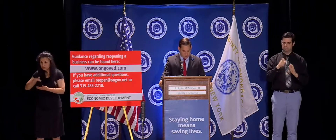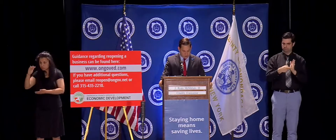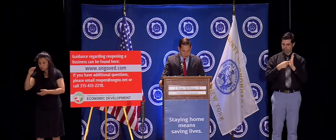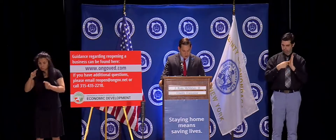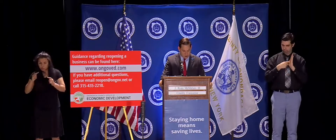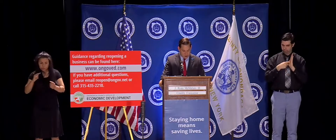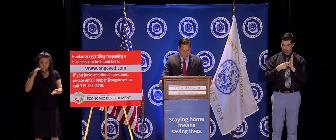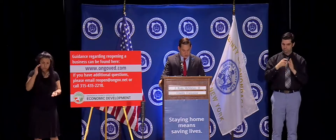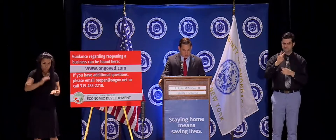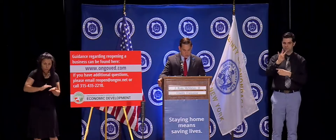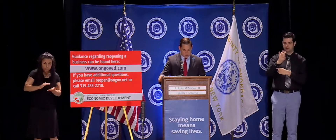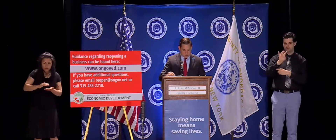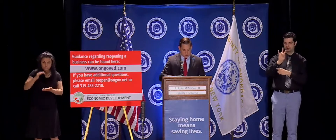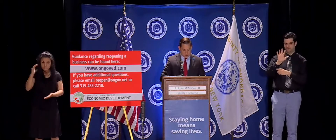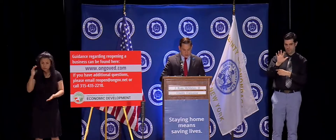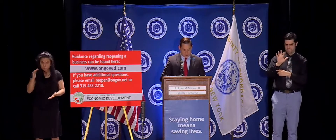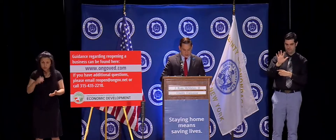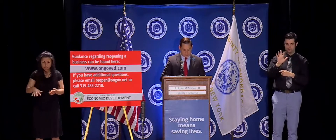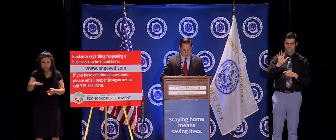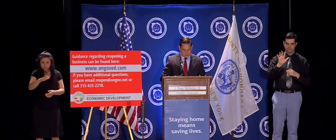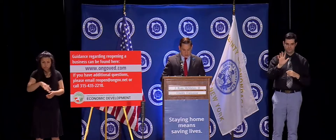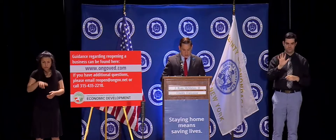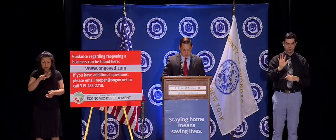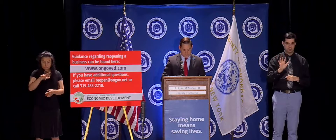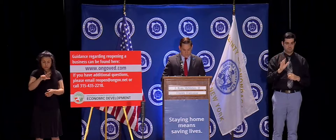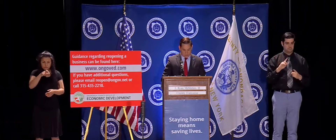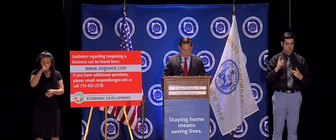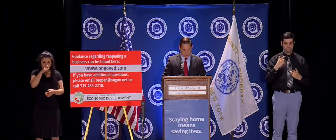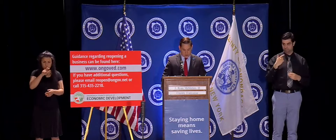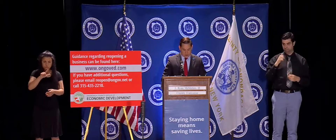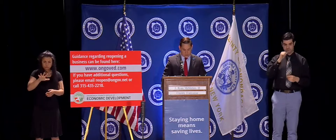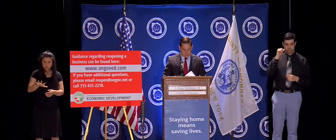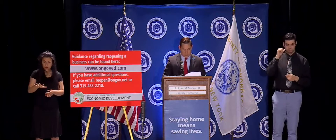775. Good day of testing yesterday.